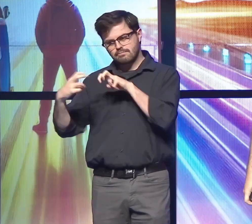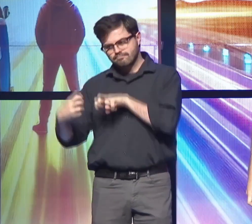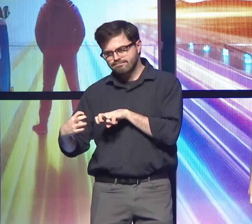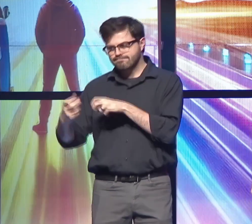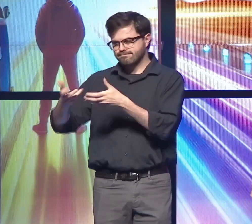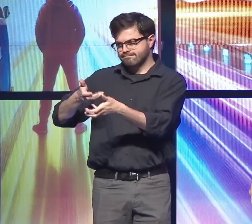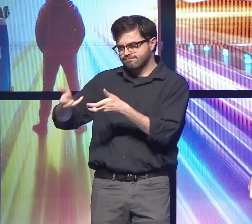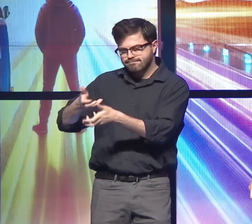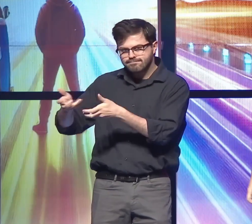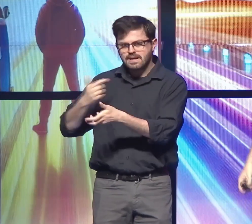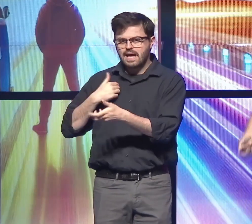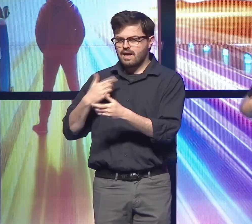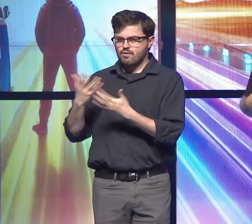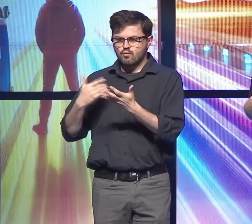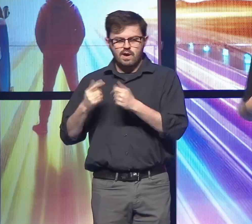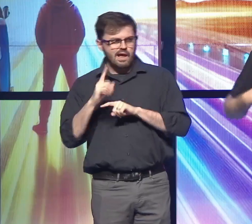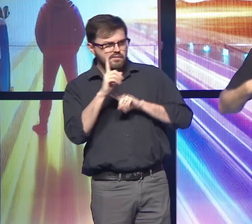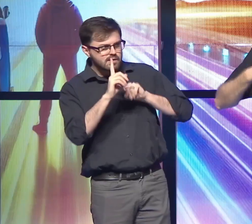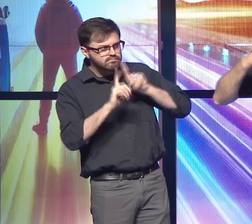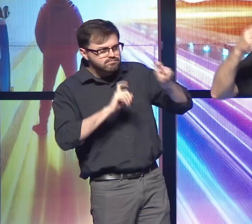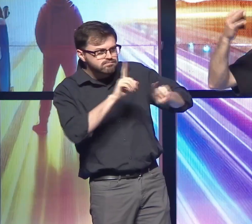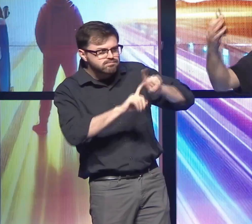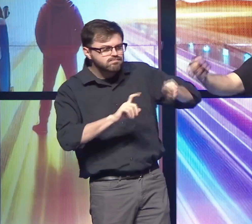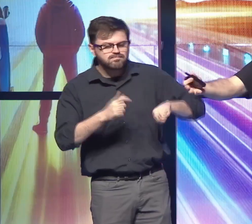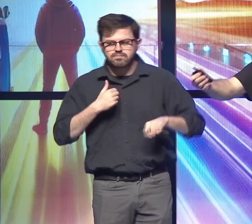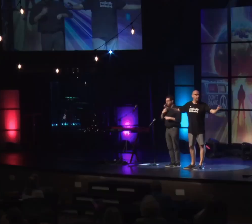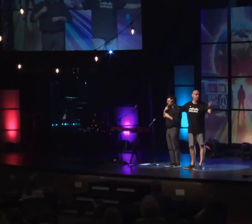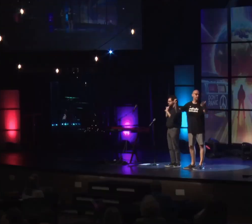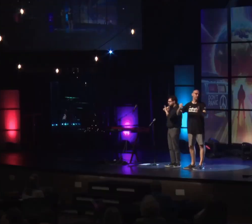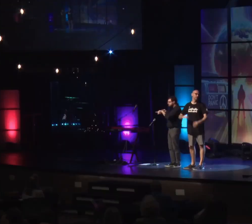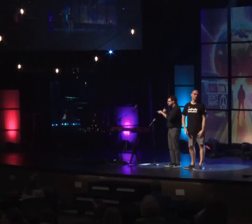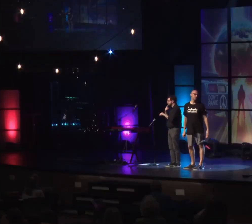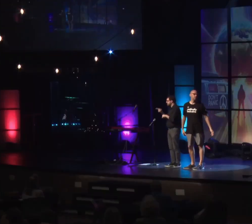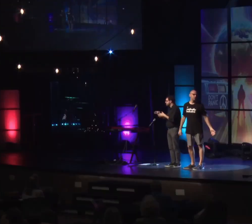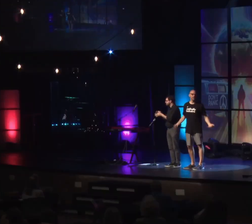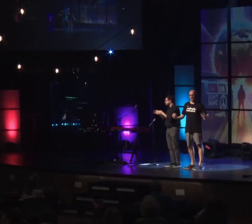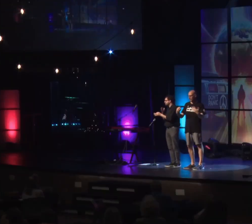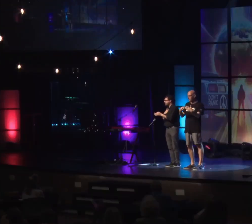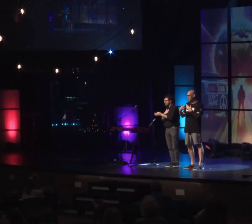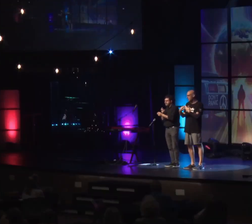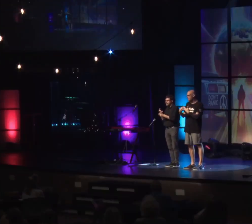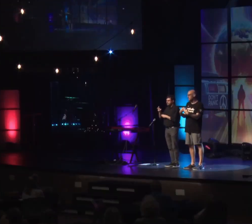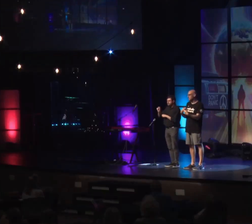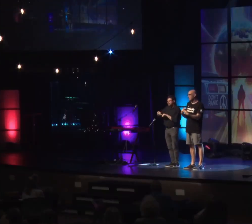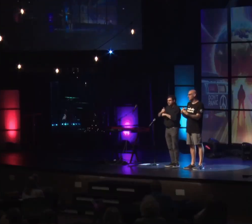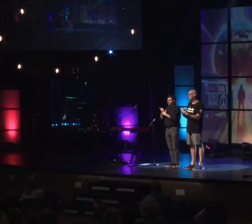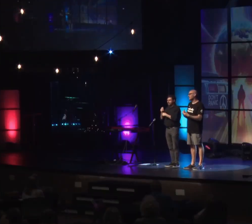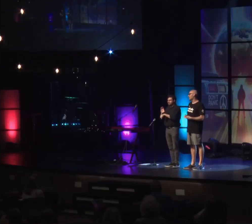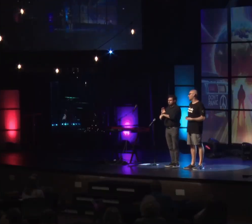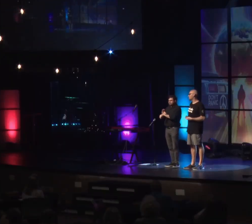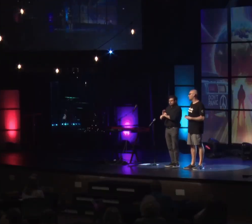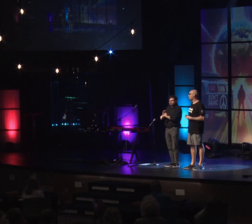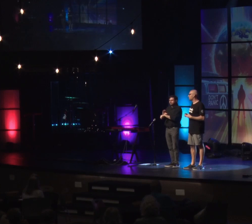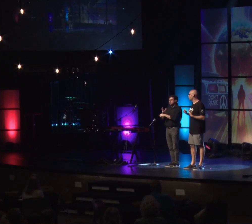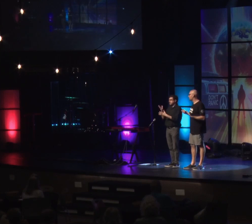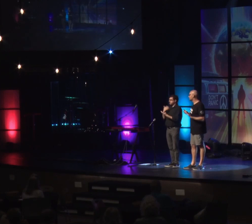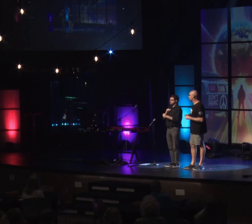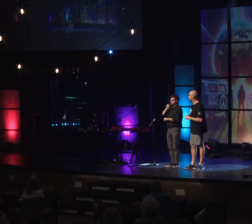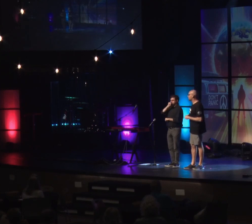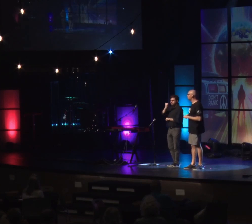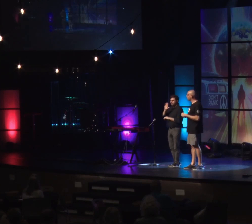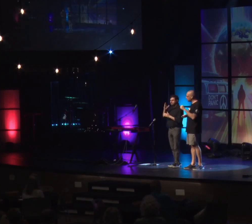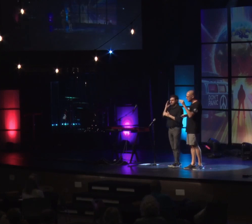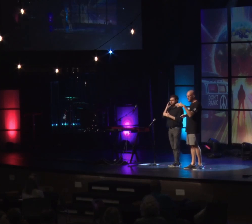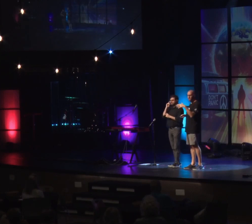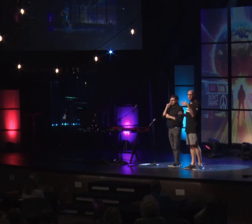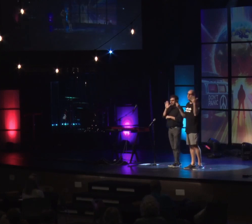together, and I'll answer any question you might have about my journey, our church. I'd love to hear your story and how they're kind of intersecting. It's just one of the fun things I